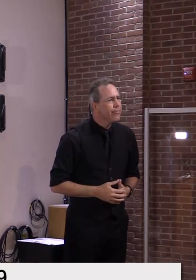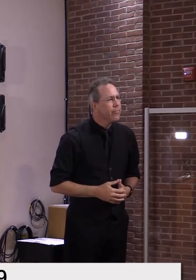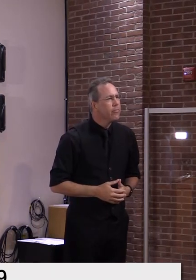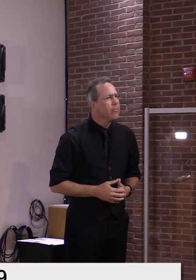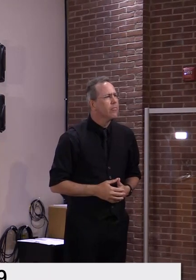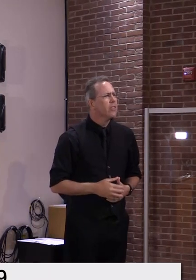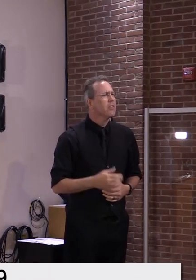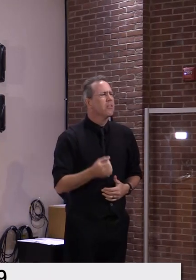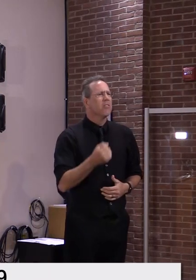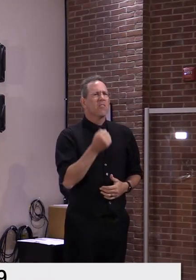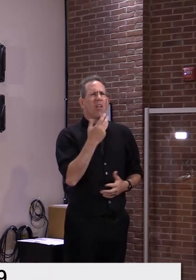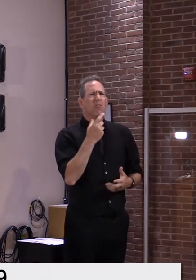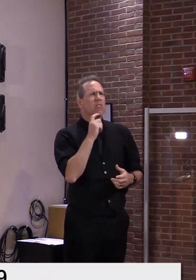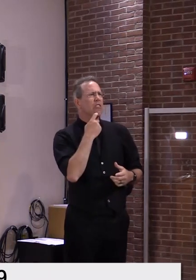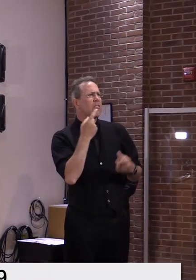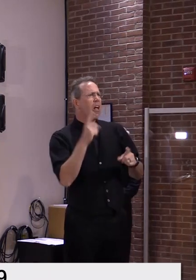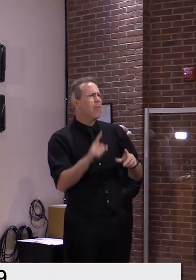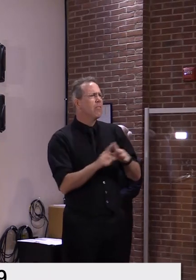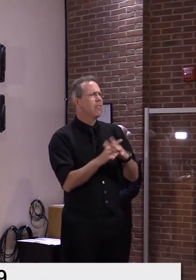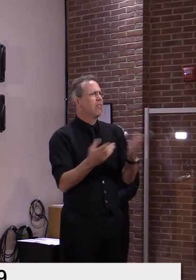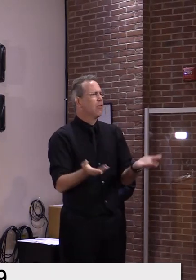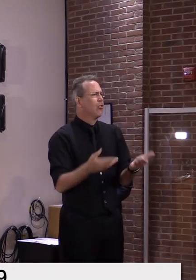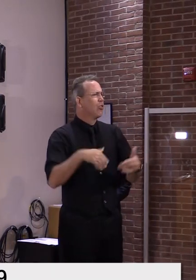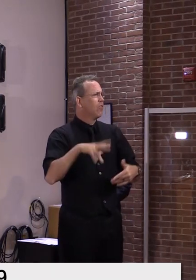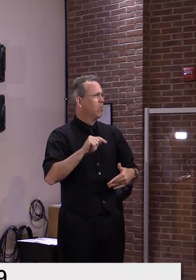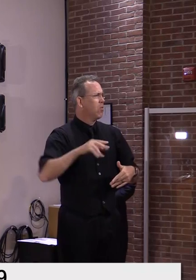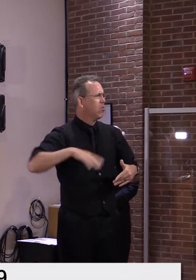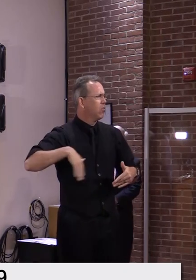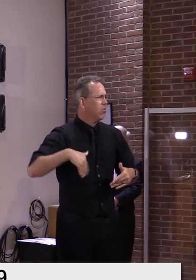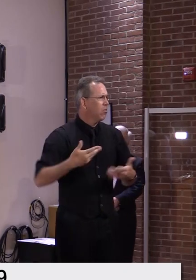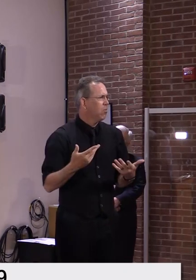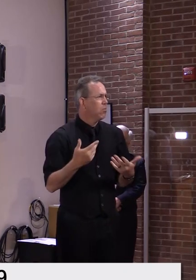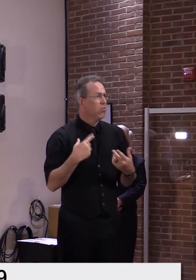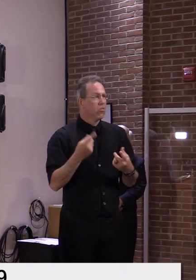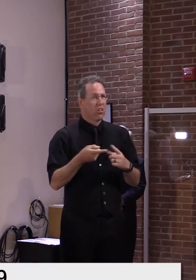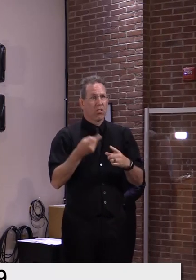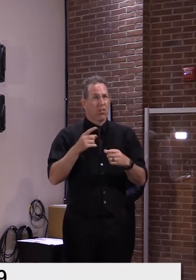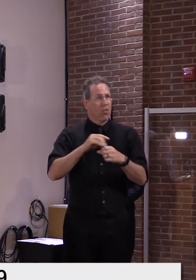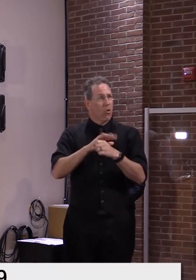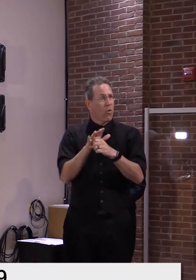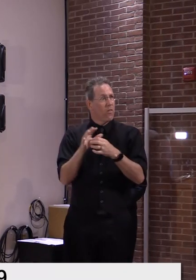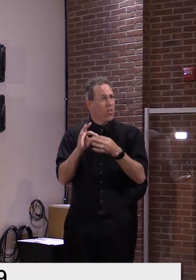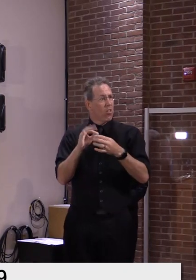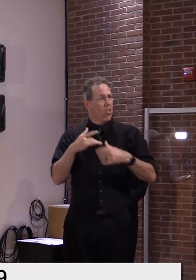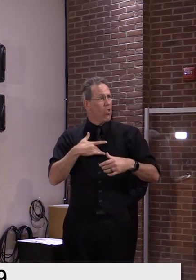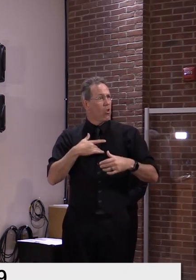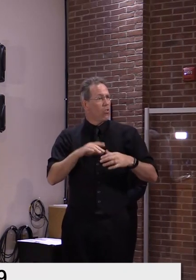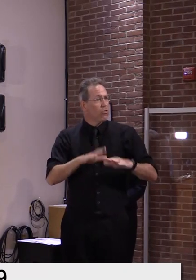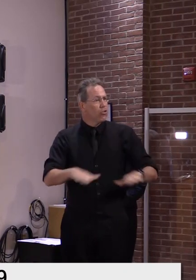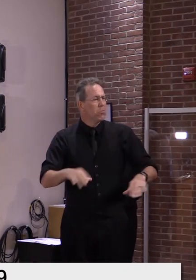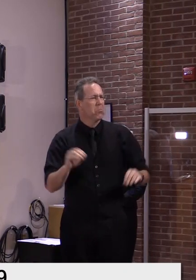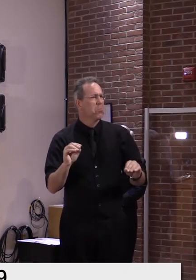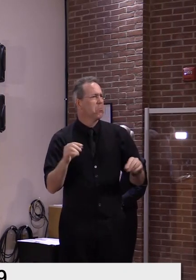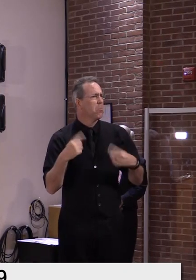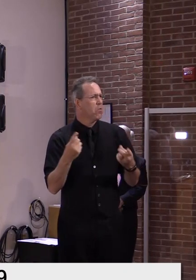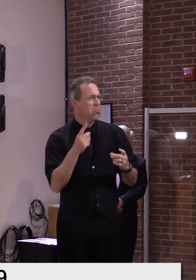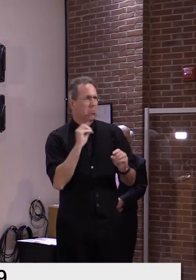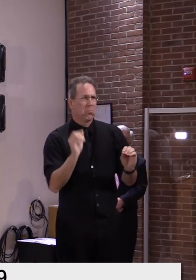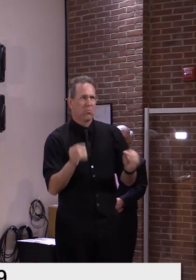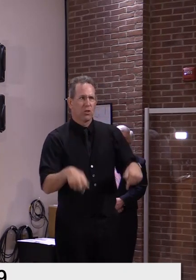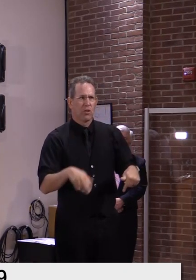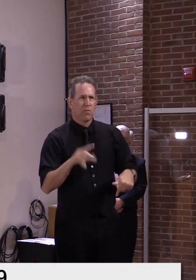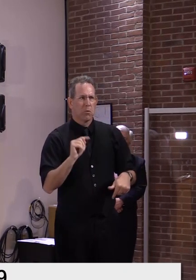with regard to post-COVID cardiac symptoms or conditions.